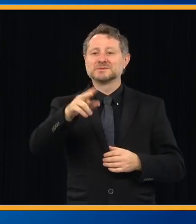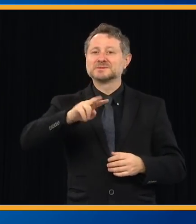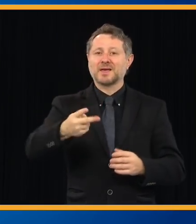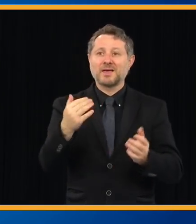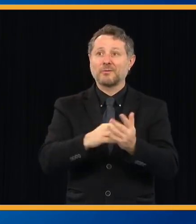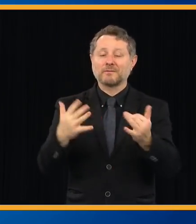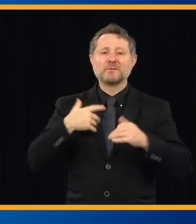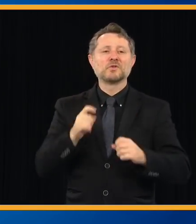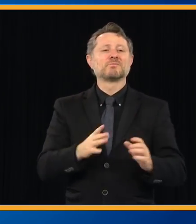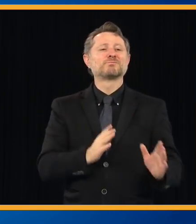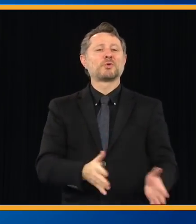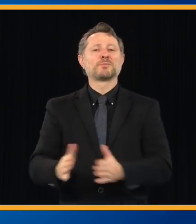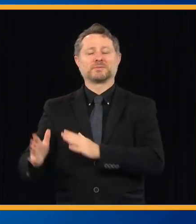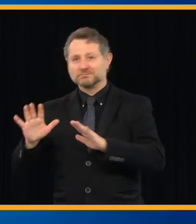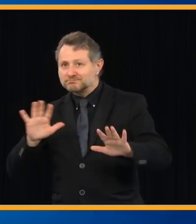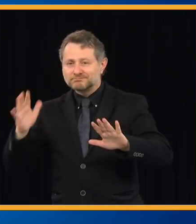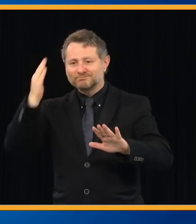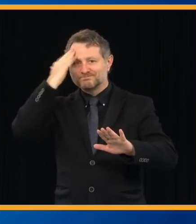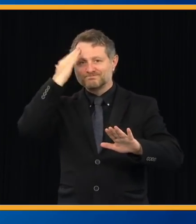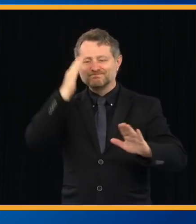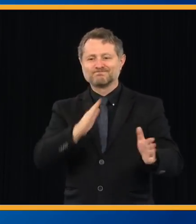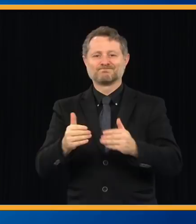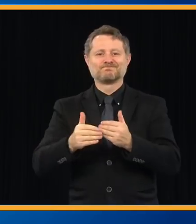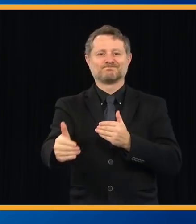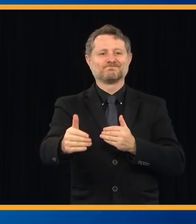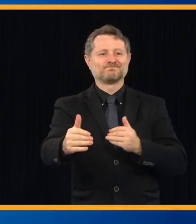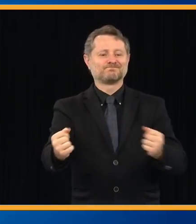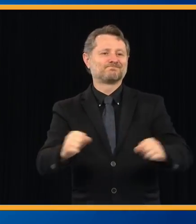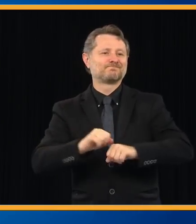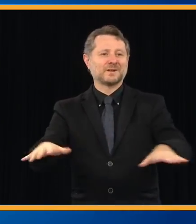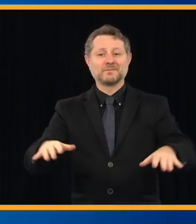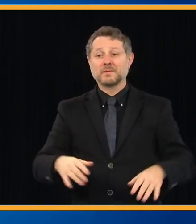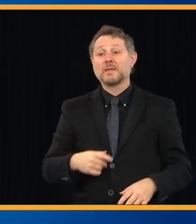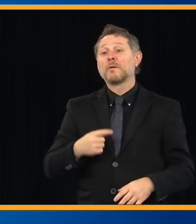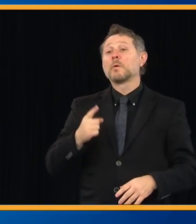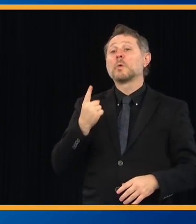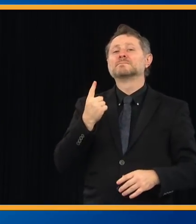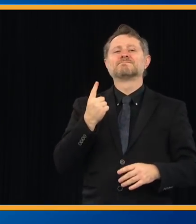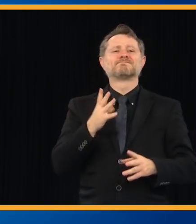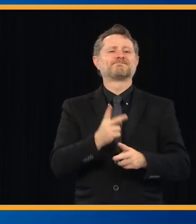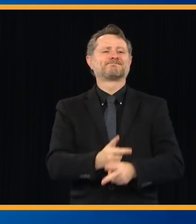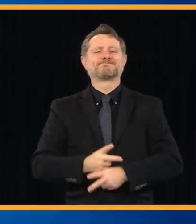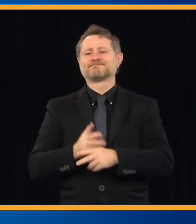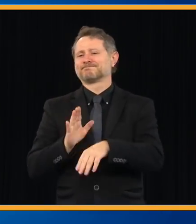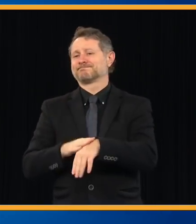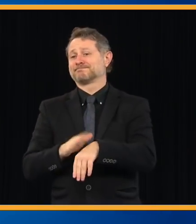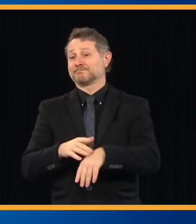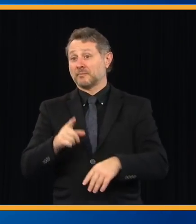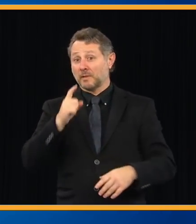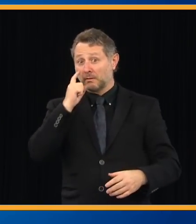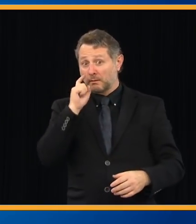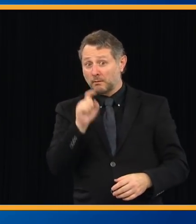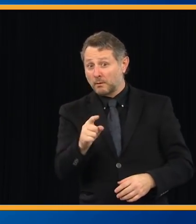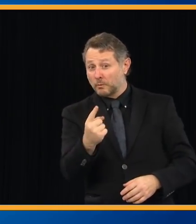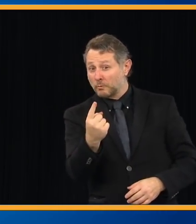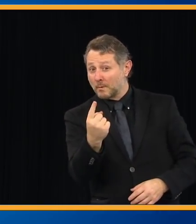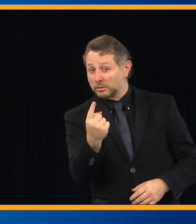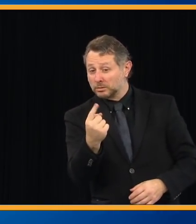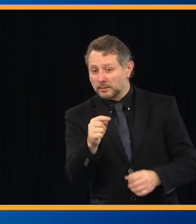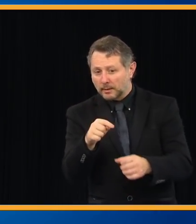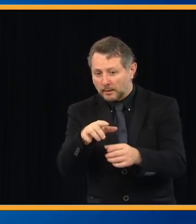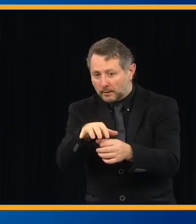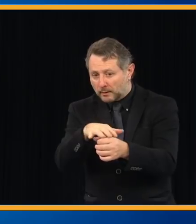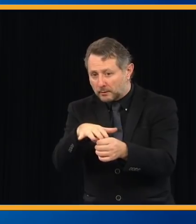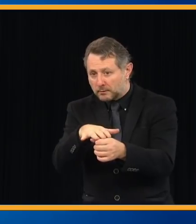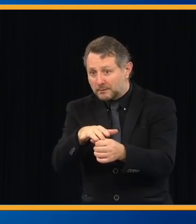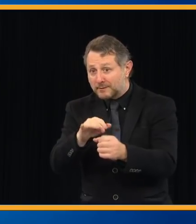future. And I think a word of caution would be today we must consider an outbreak anywhere is